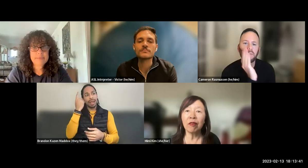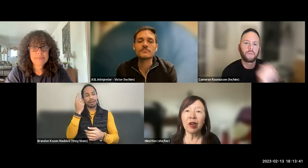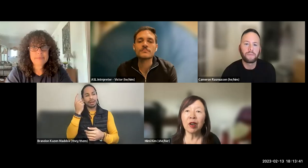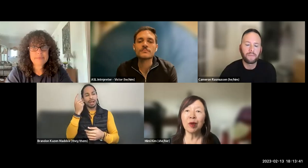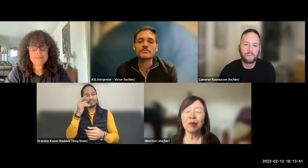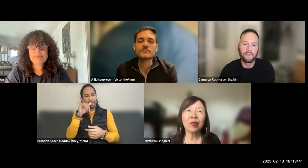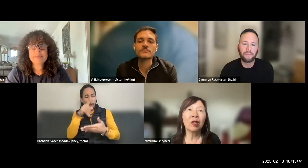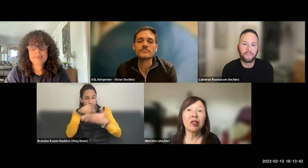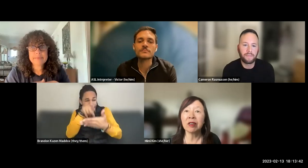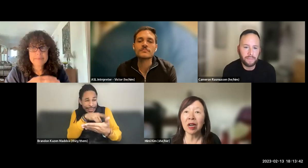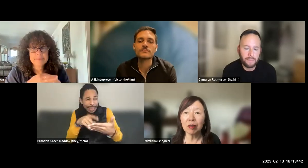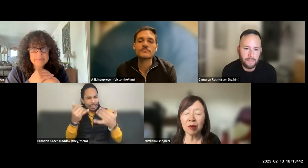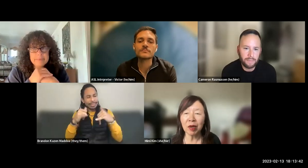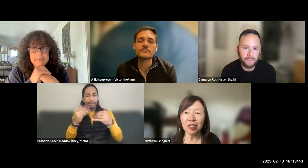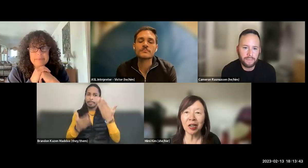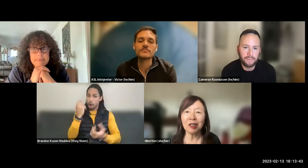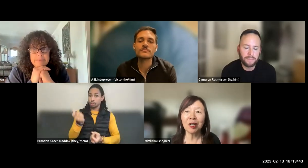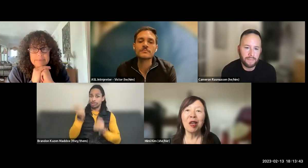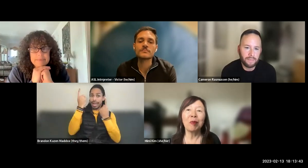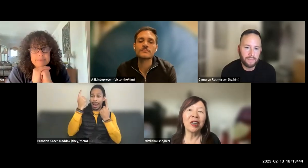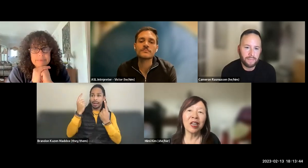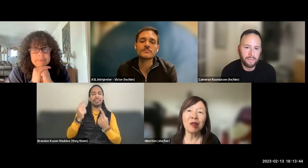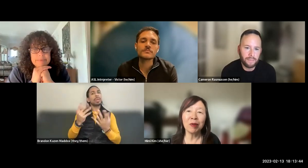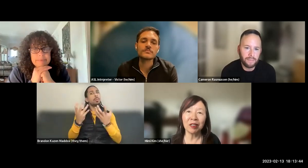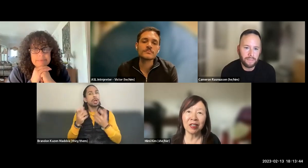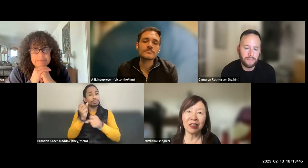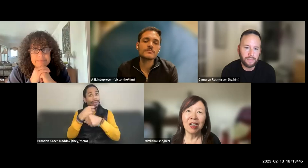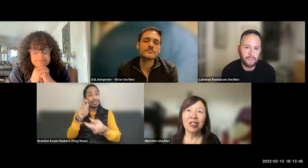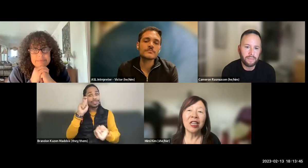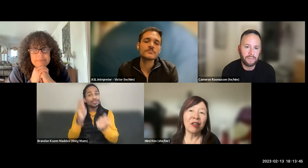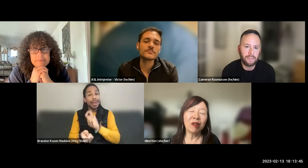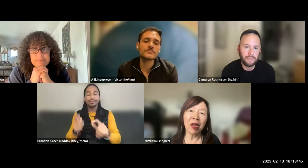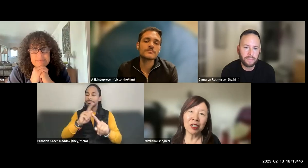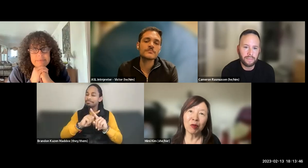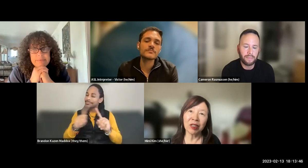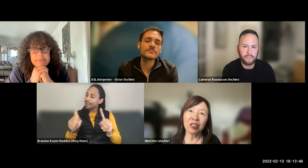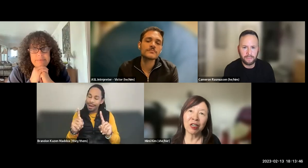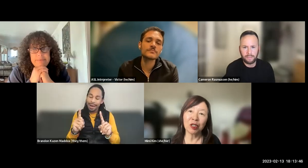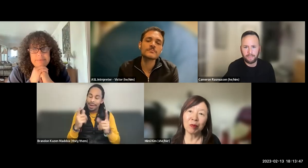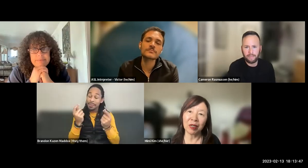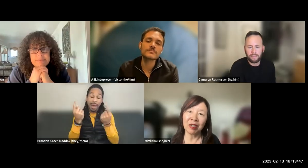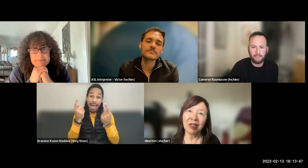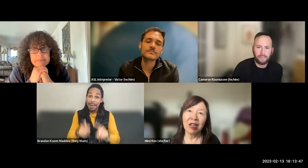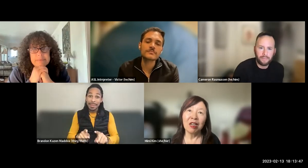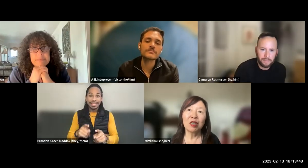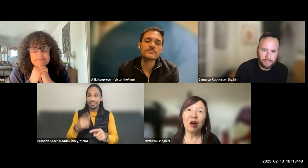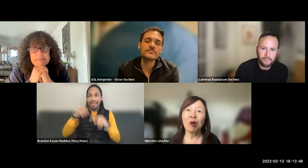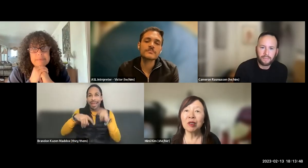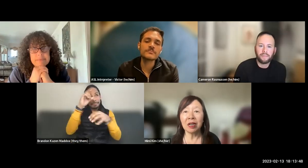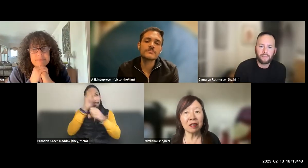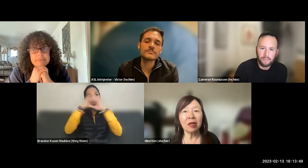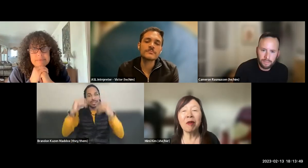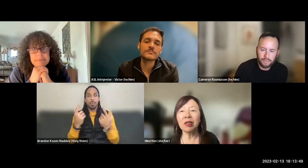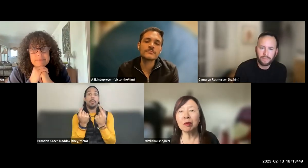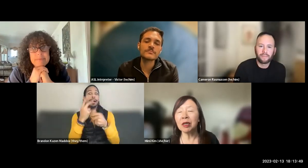kind of a desire to make a change, but an inability to even imagine what that change could be.